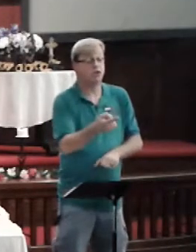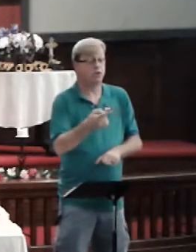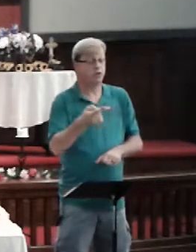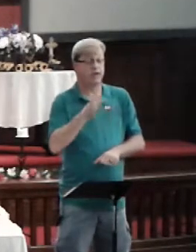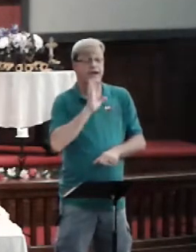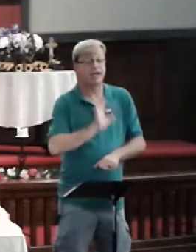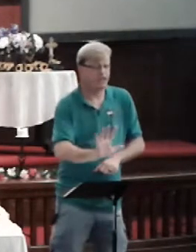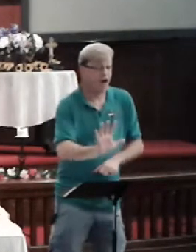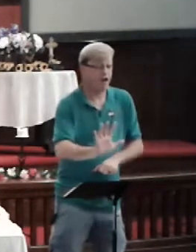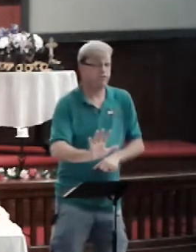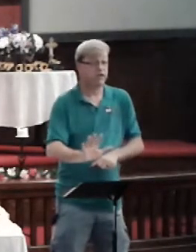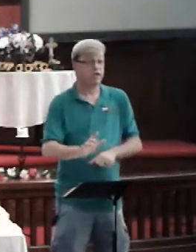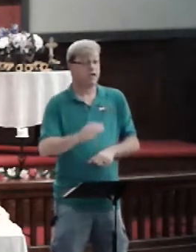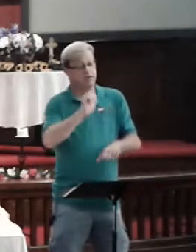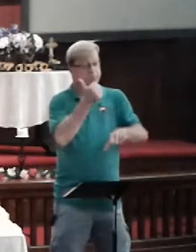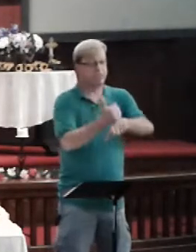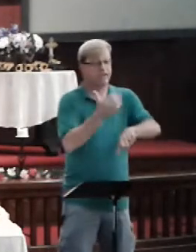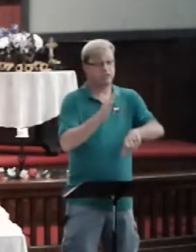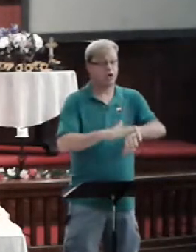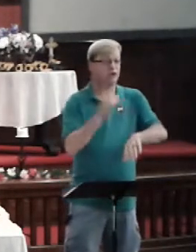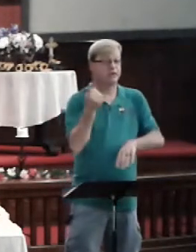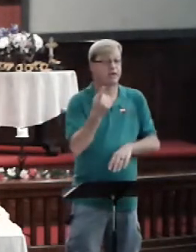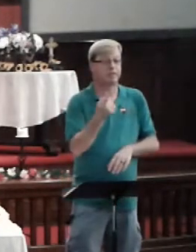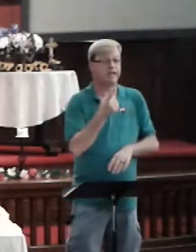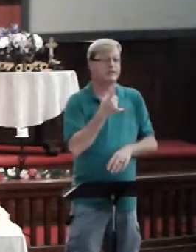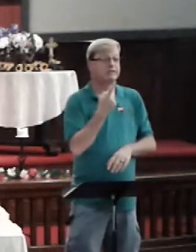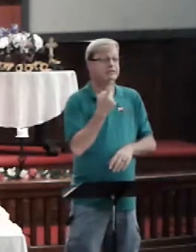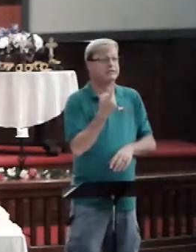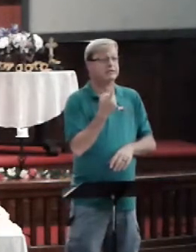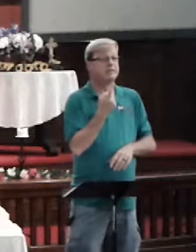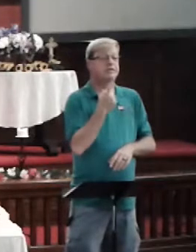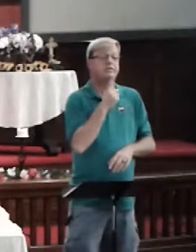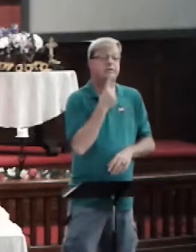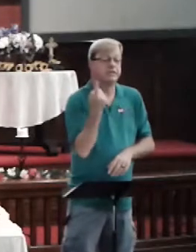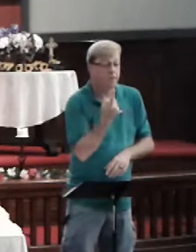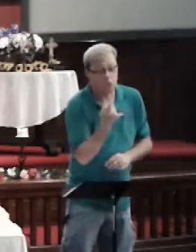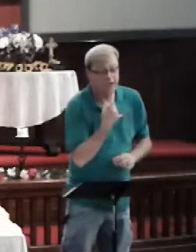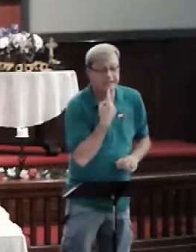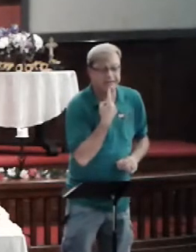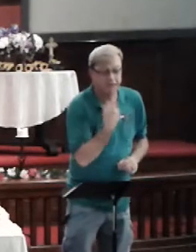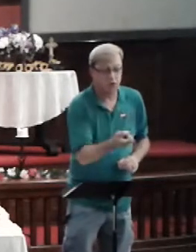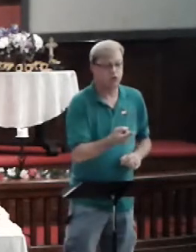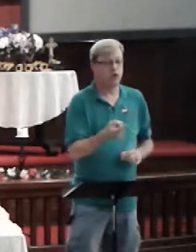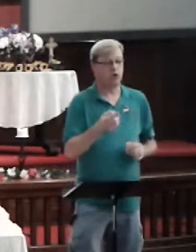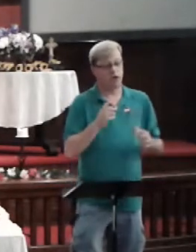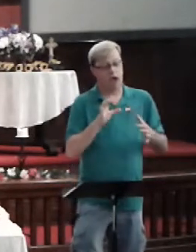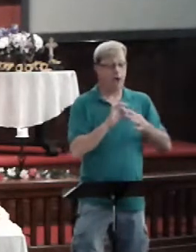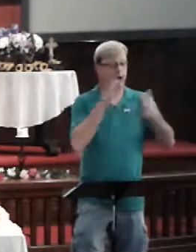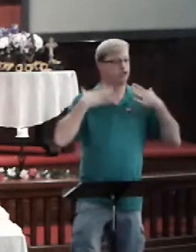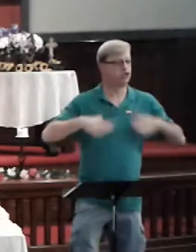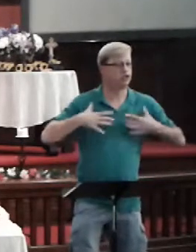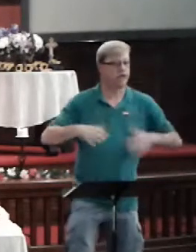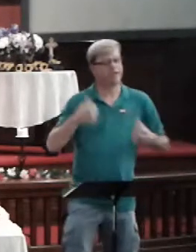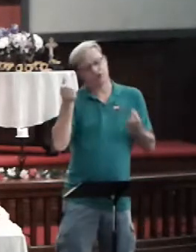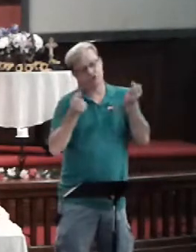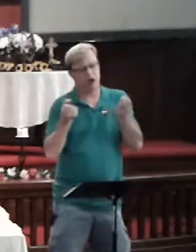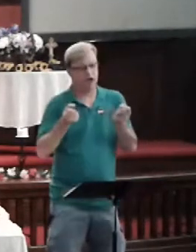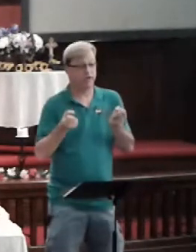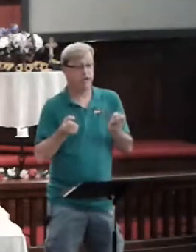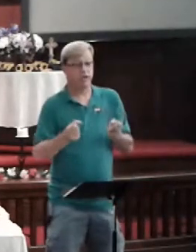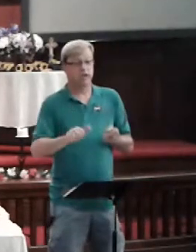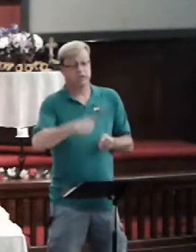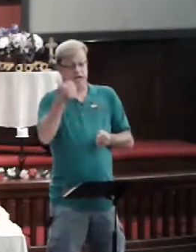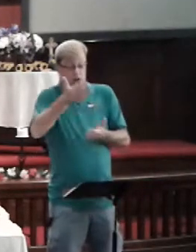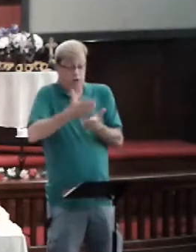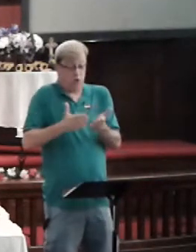out to them. Based on what someone said about how you dress, what car you drive. And the other was that when we live this selfish